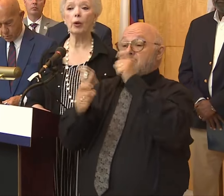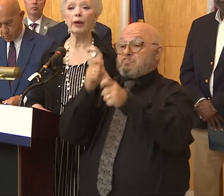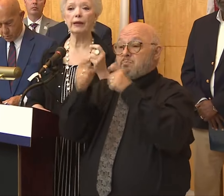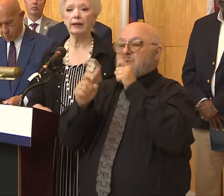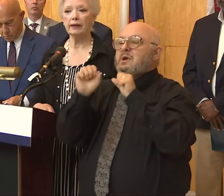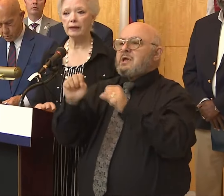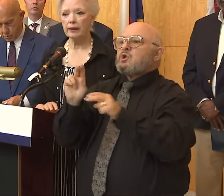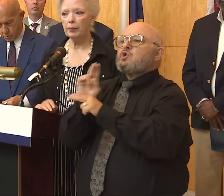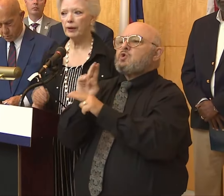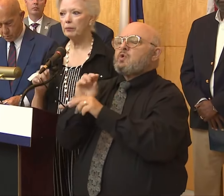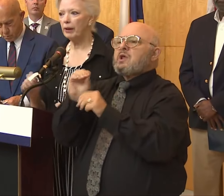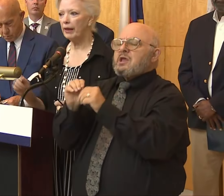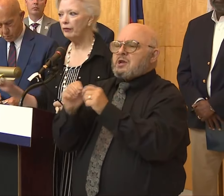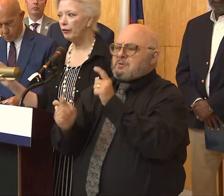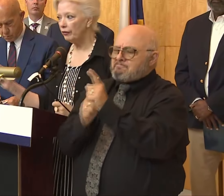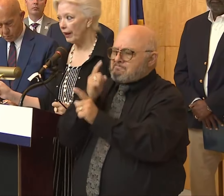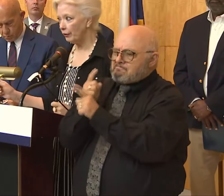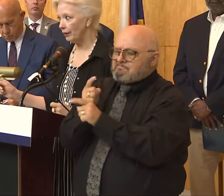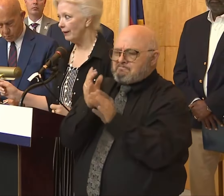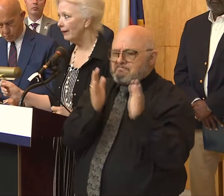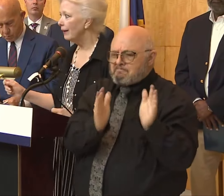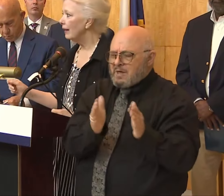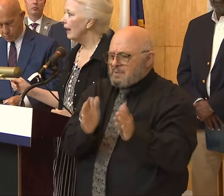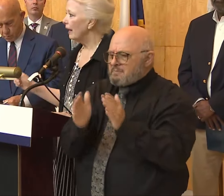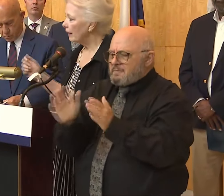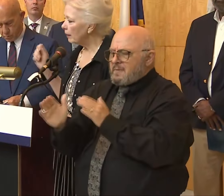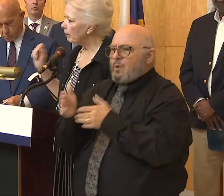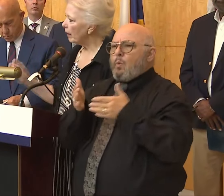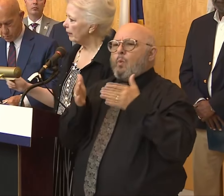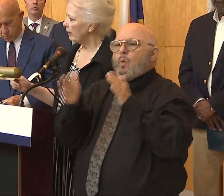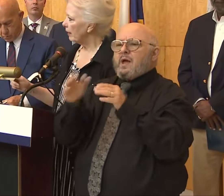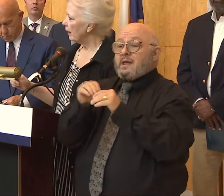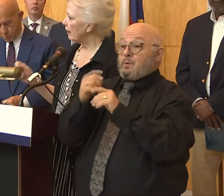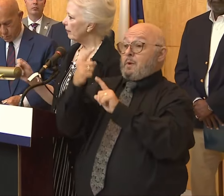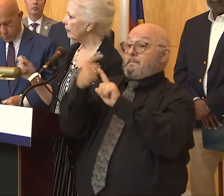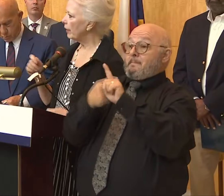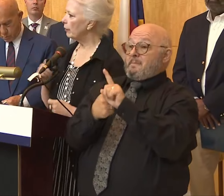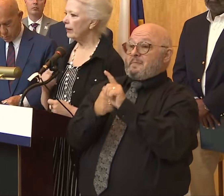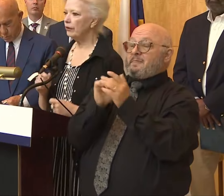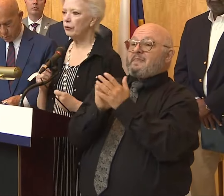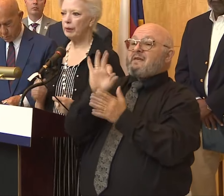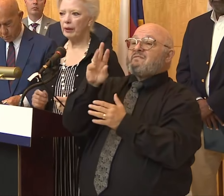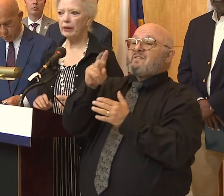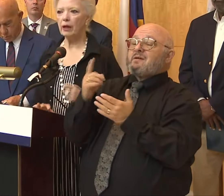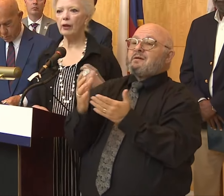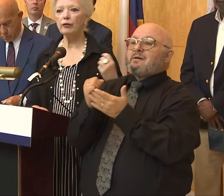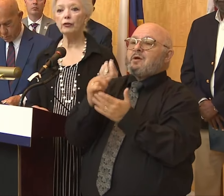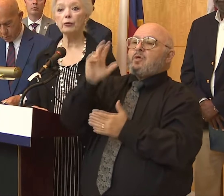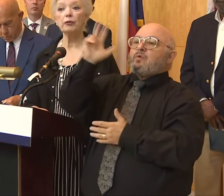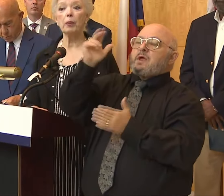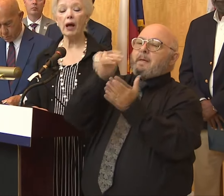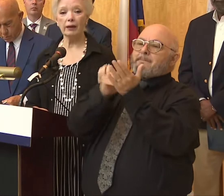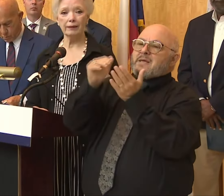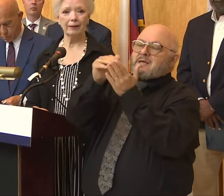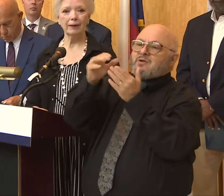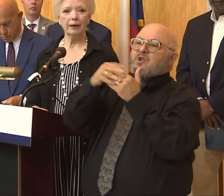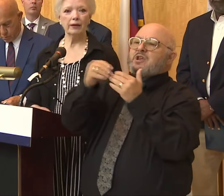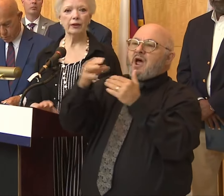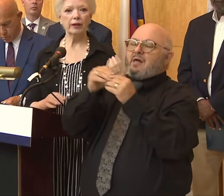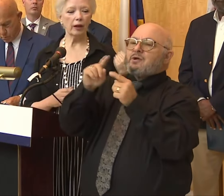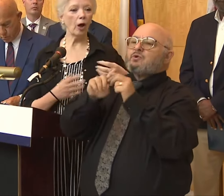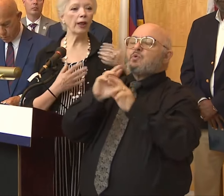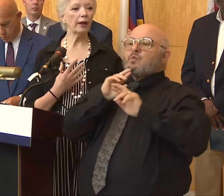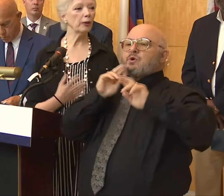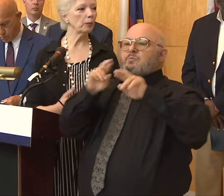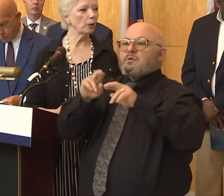be deployed in a deliberate and planful fashion. And in a month, that fund raised $3 million to respond